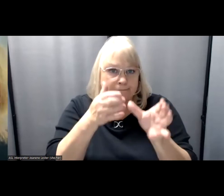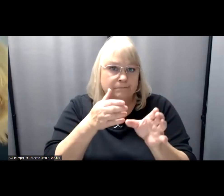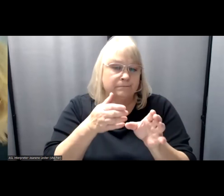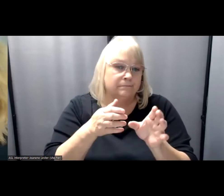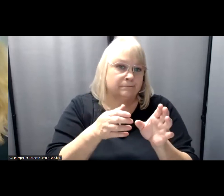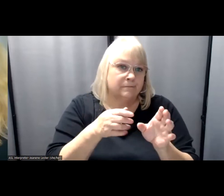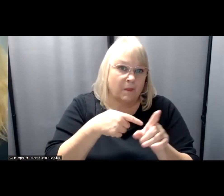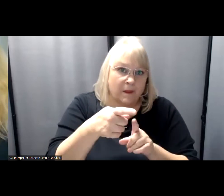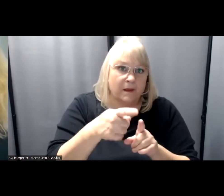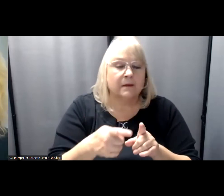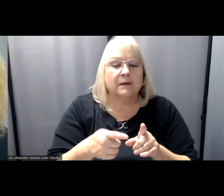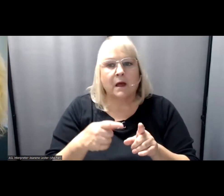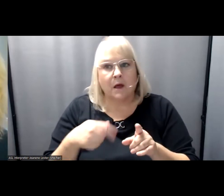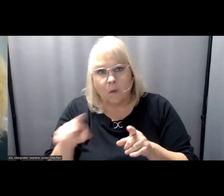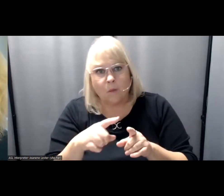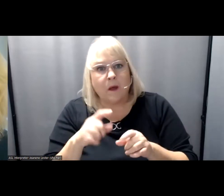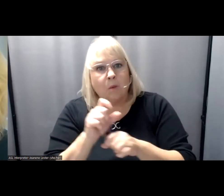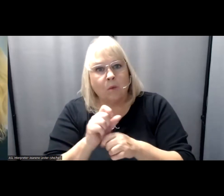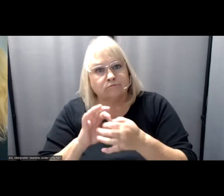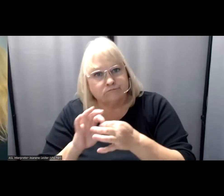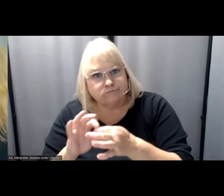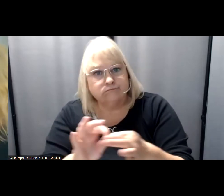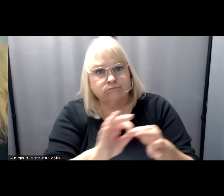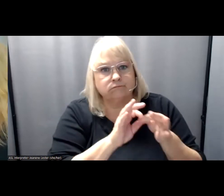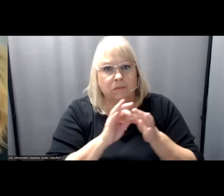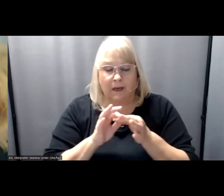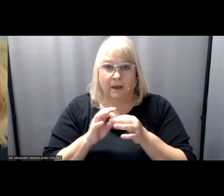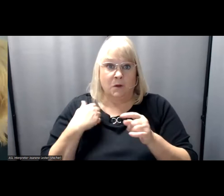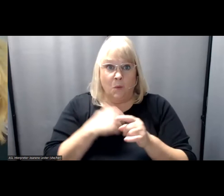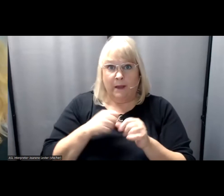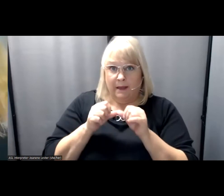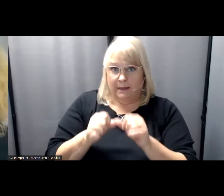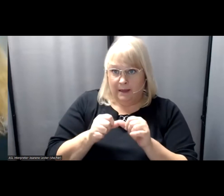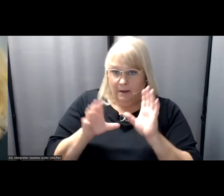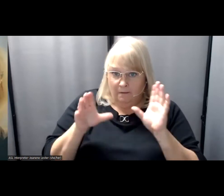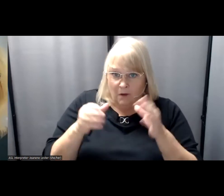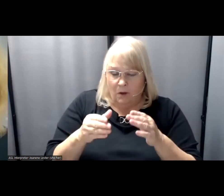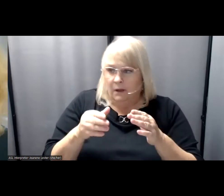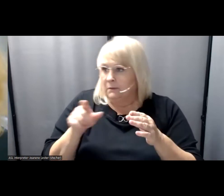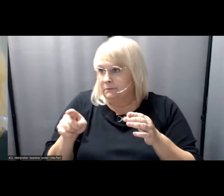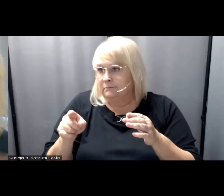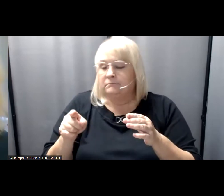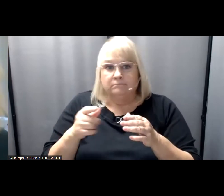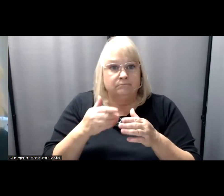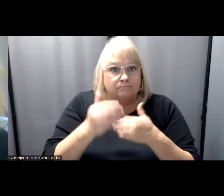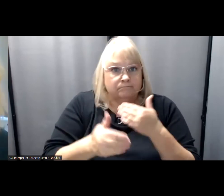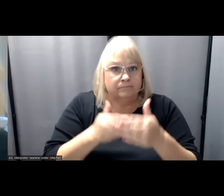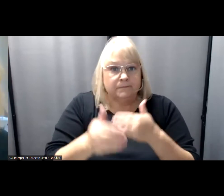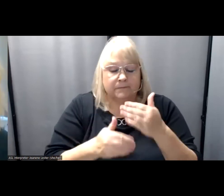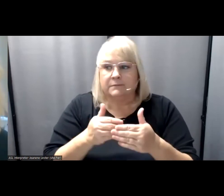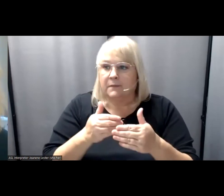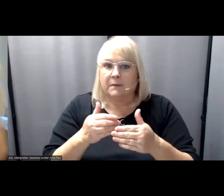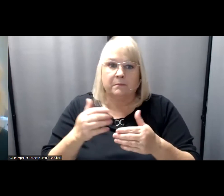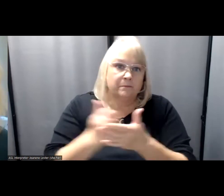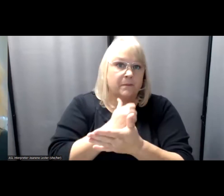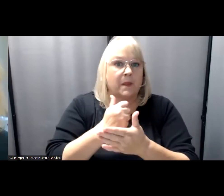We call them agreements. To stay on track and focused and get the best from ourselves and our time together, it's critical to have